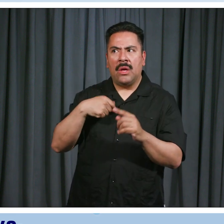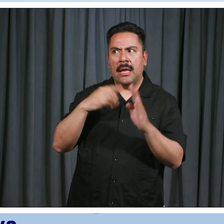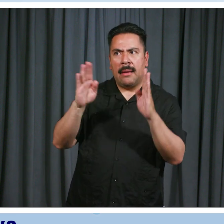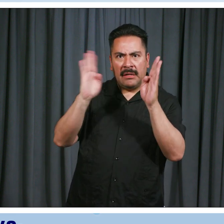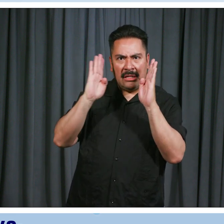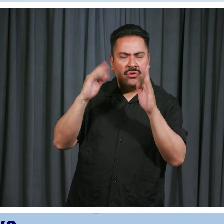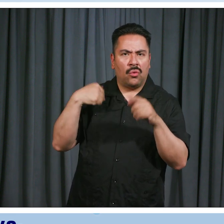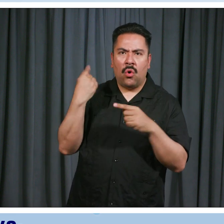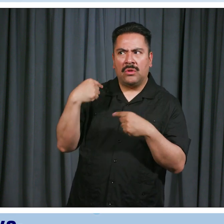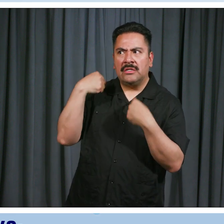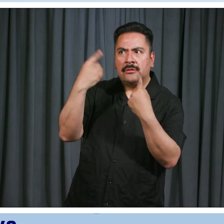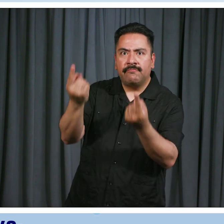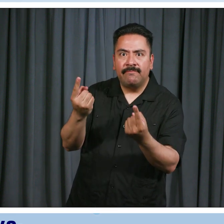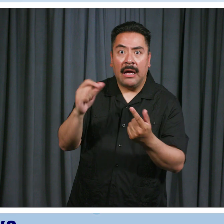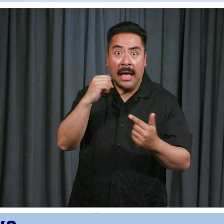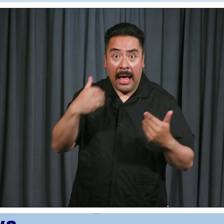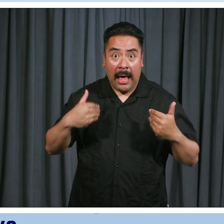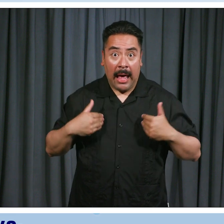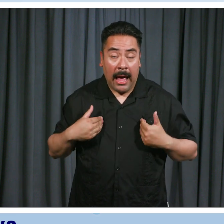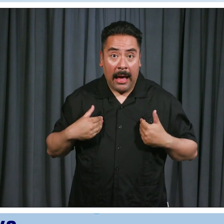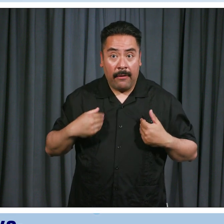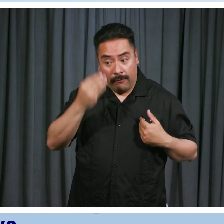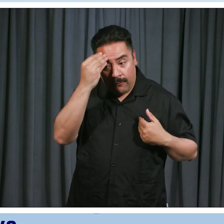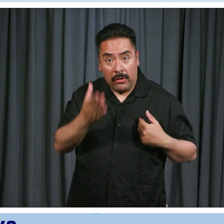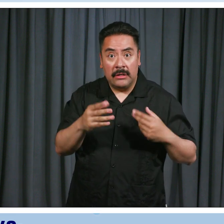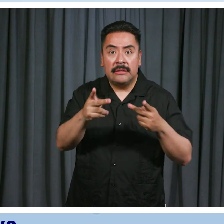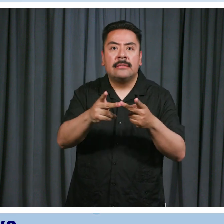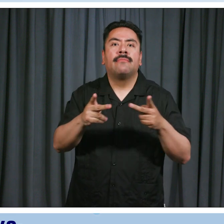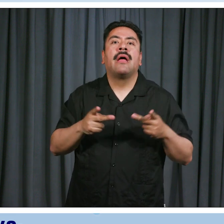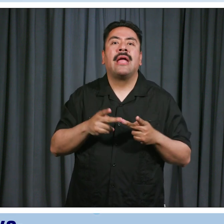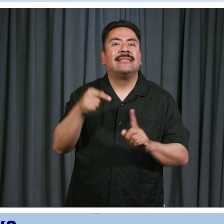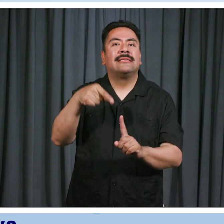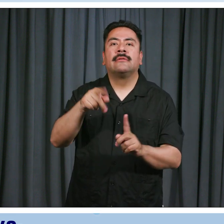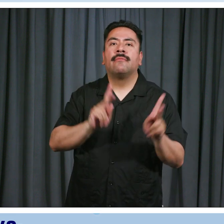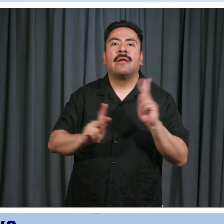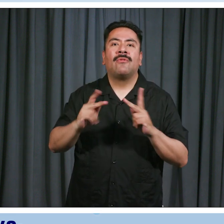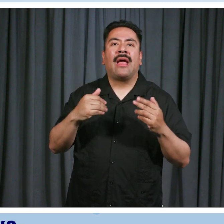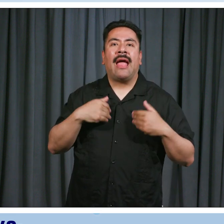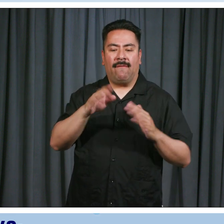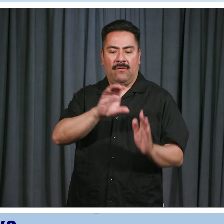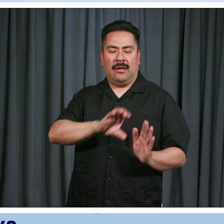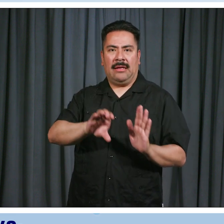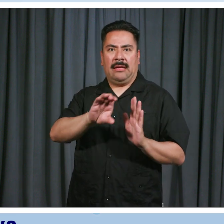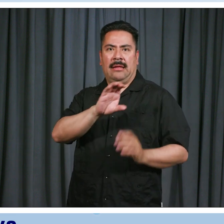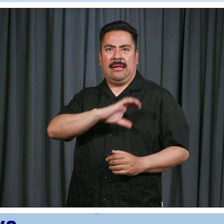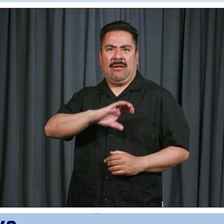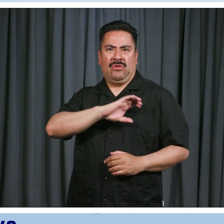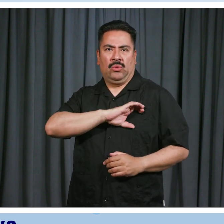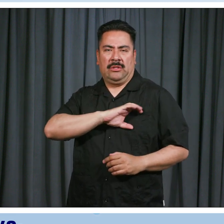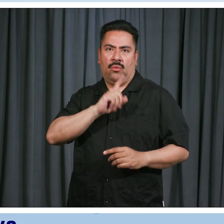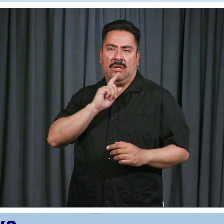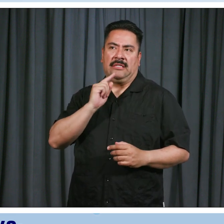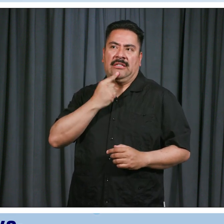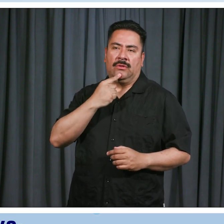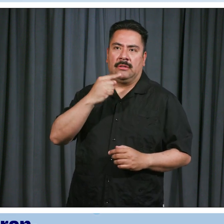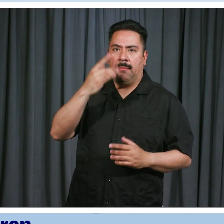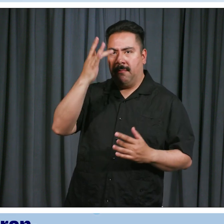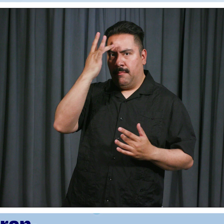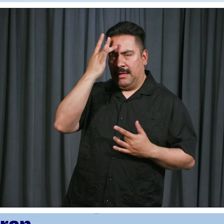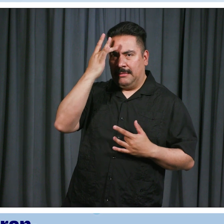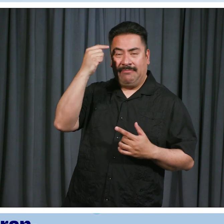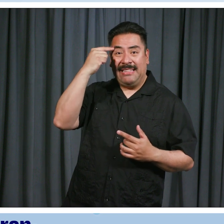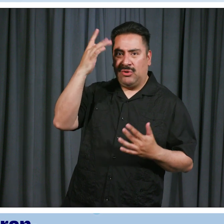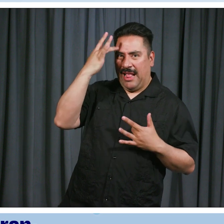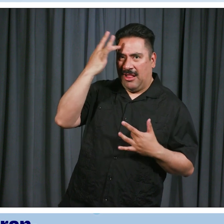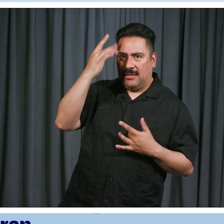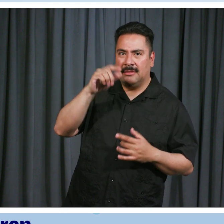we've always named that there is not a space for folks who have the characteristics of some serious mental illness. Yeah,